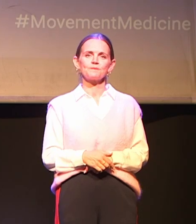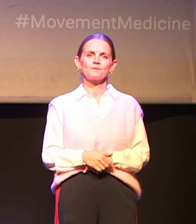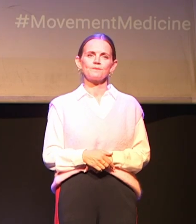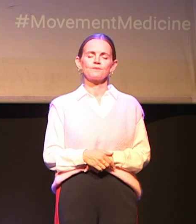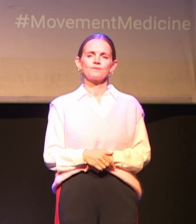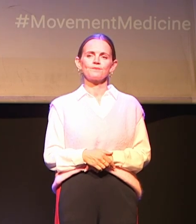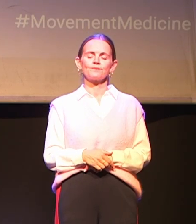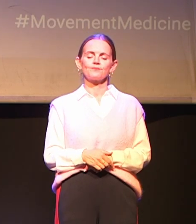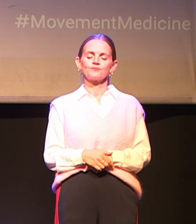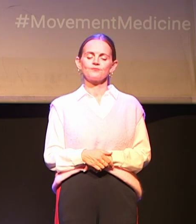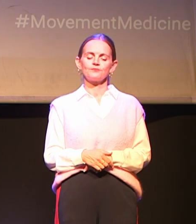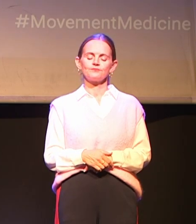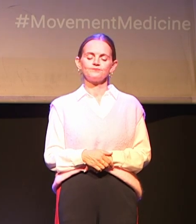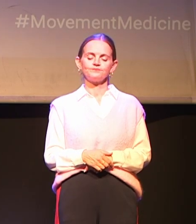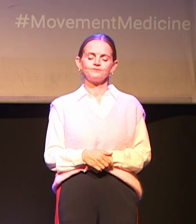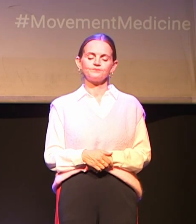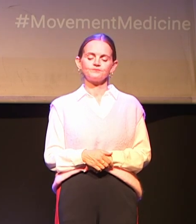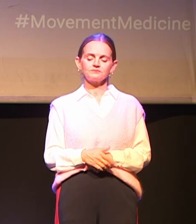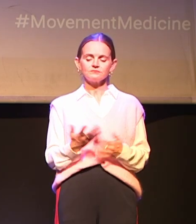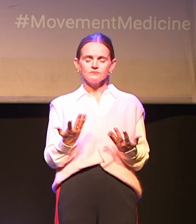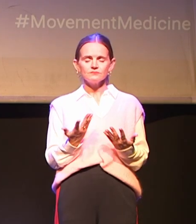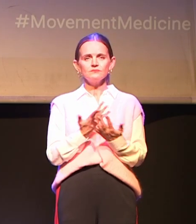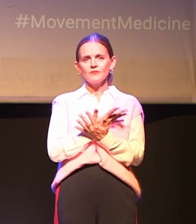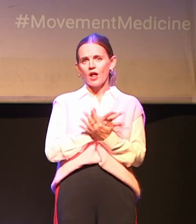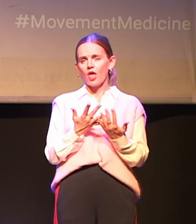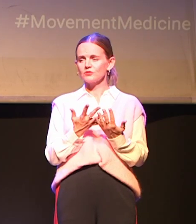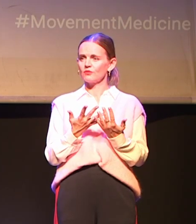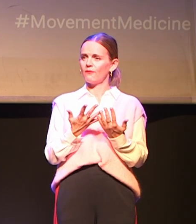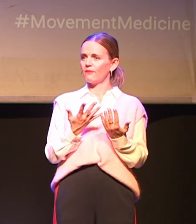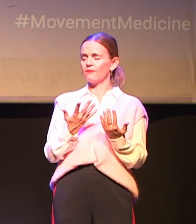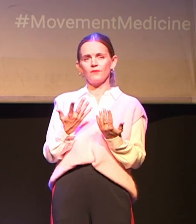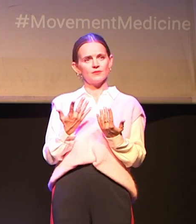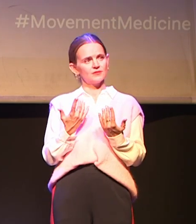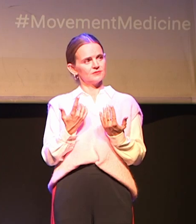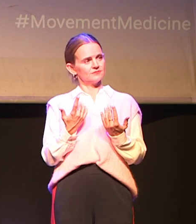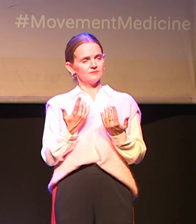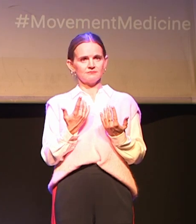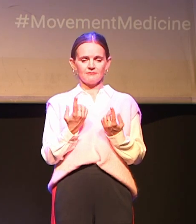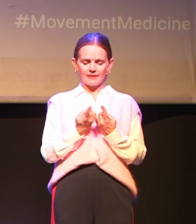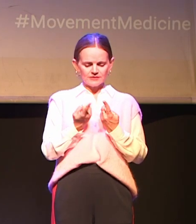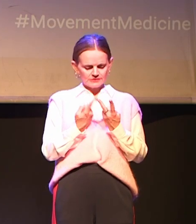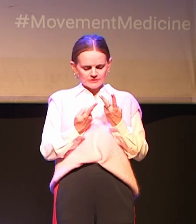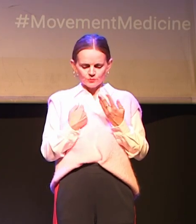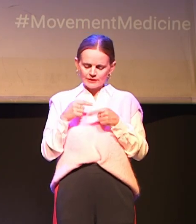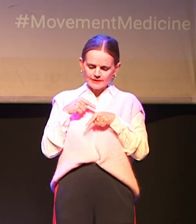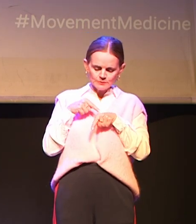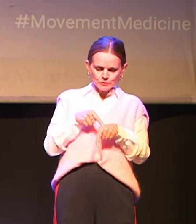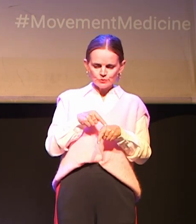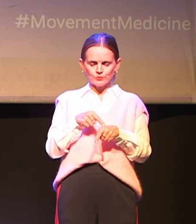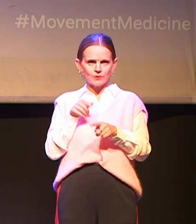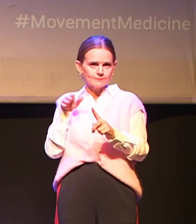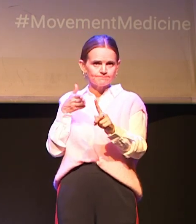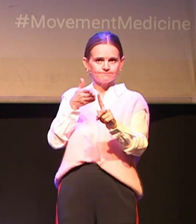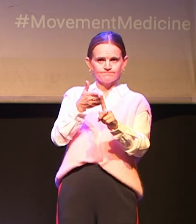what we are pursuing in healing is native, and there is skillfulness and practice needed to